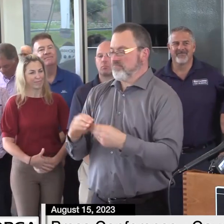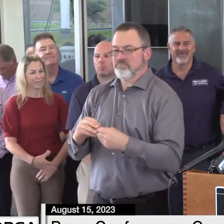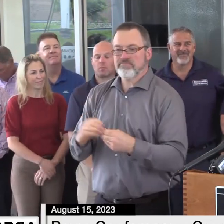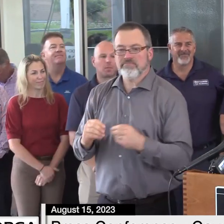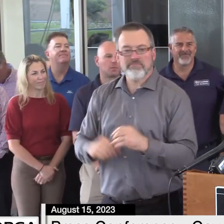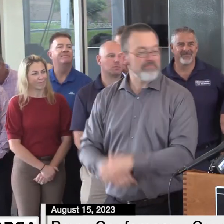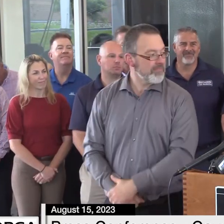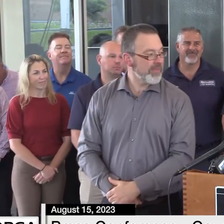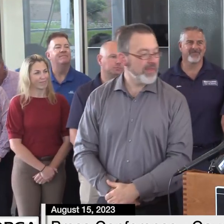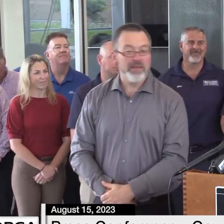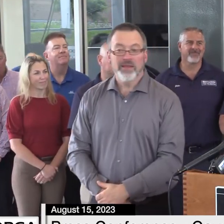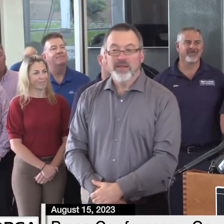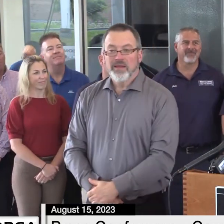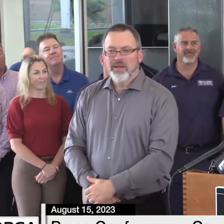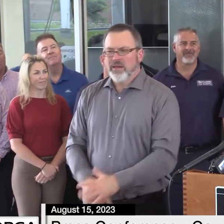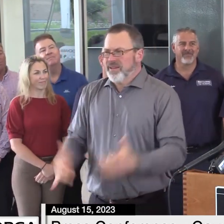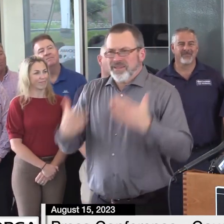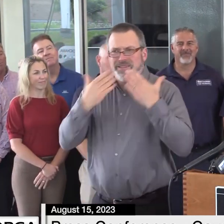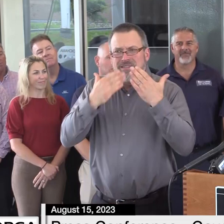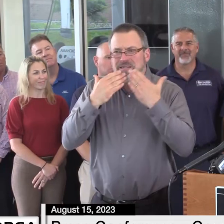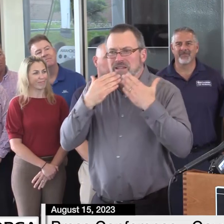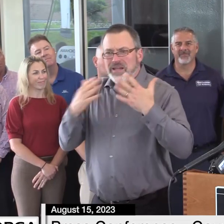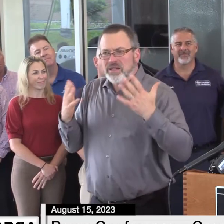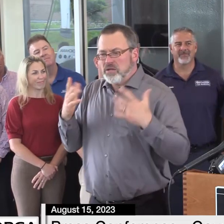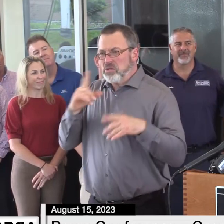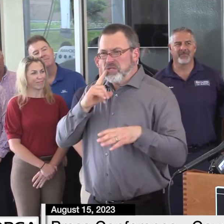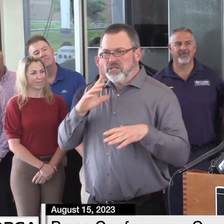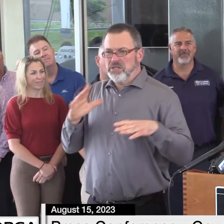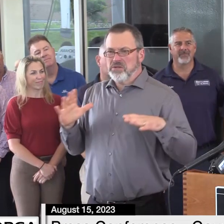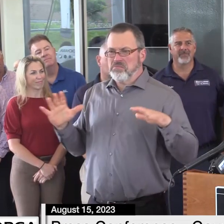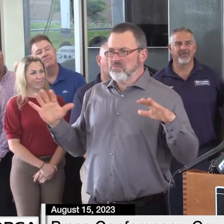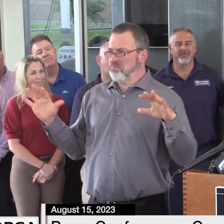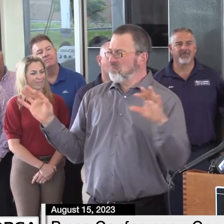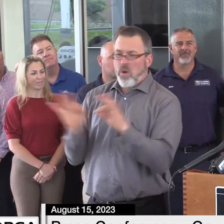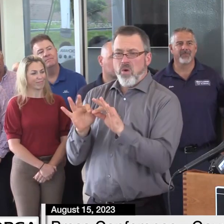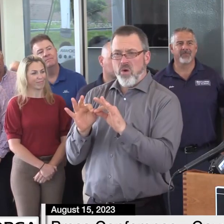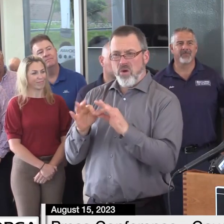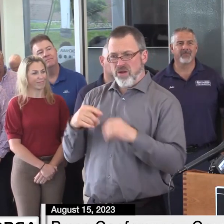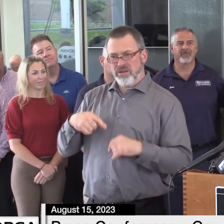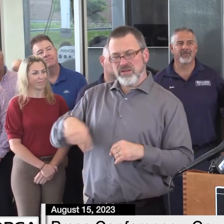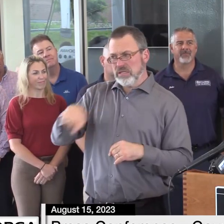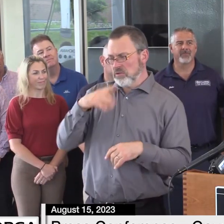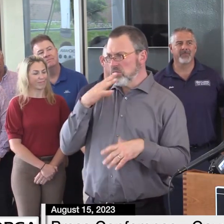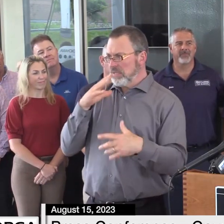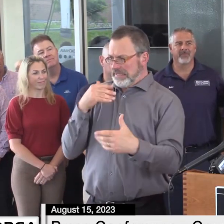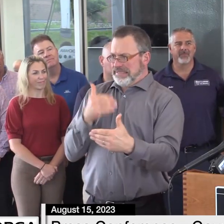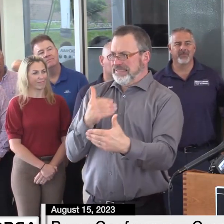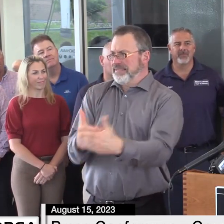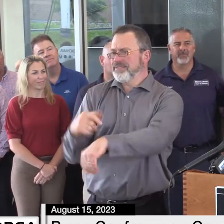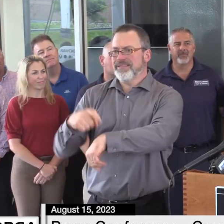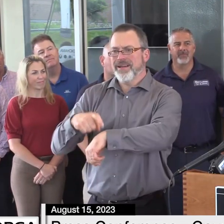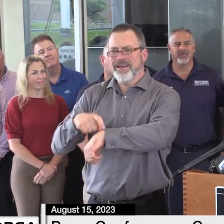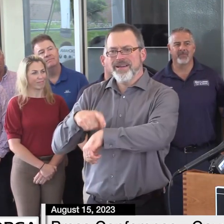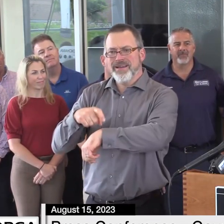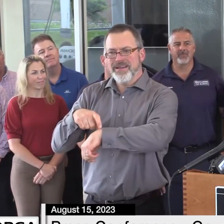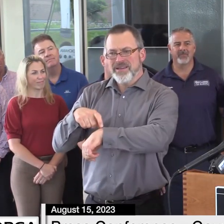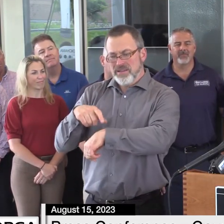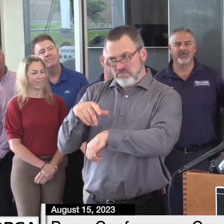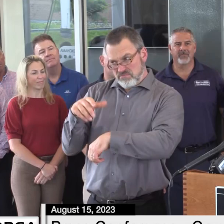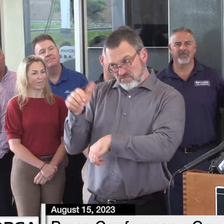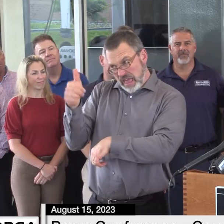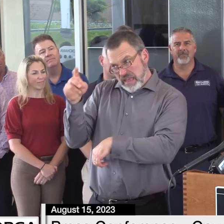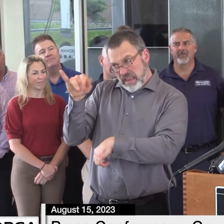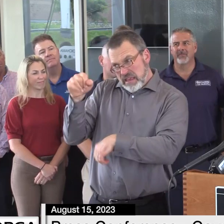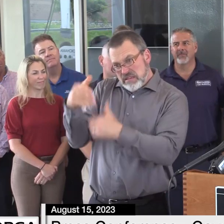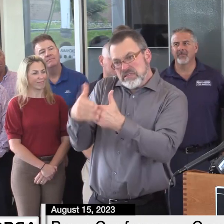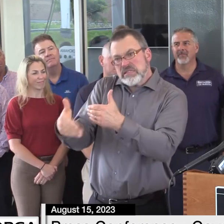All right. Well, thank you very much, Kate, and it's going to be very important for us. Tight time frame, we know that, about 10 days away, and so we'll need all